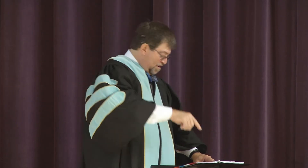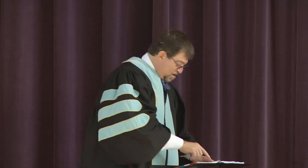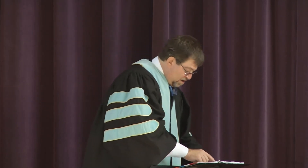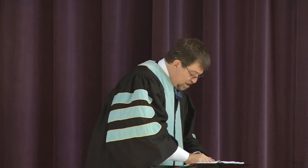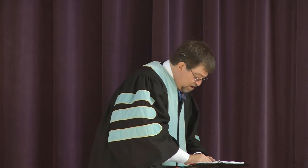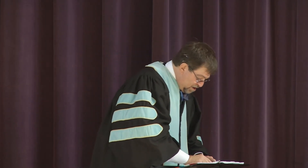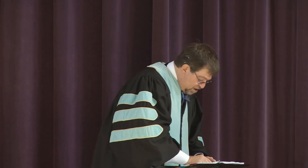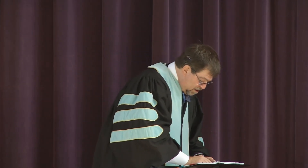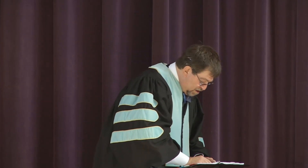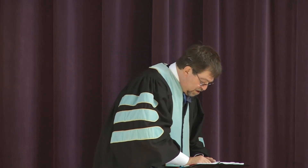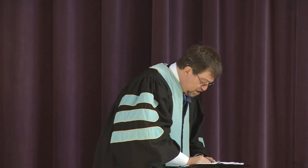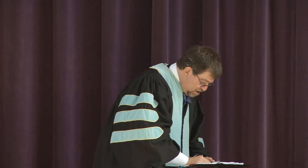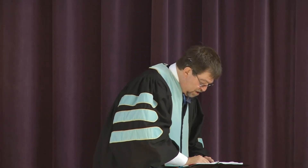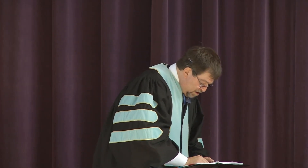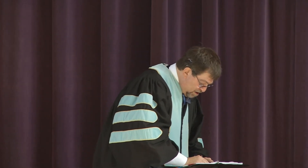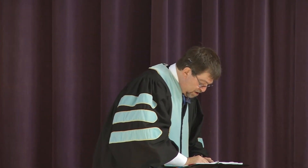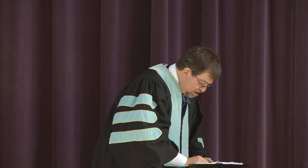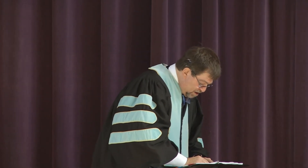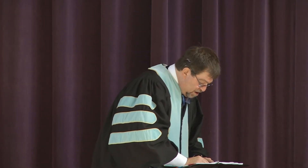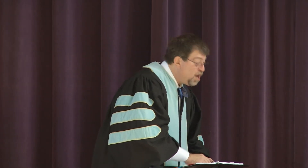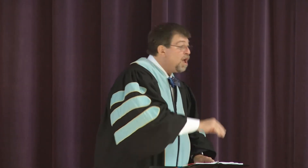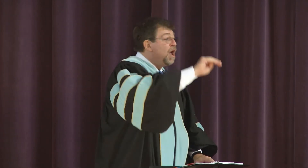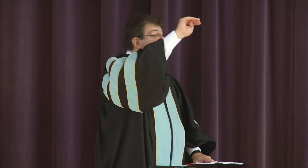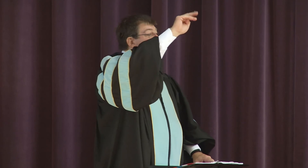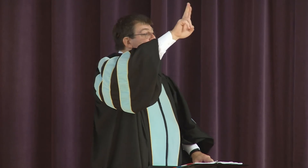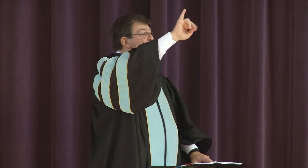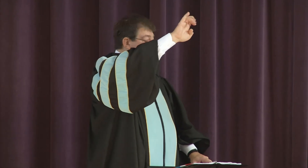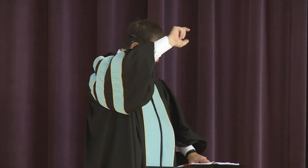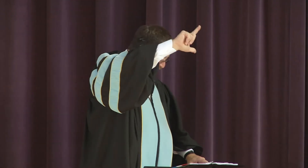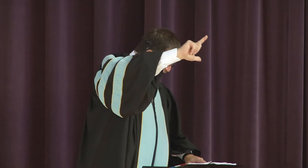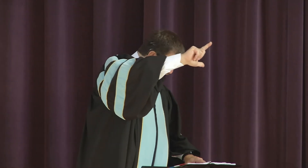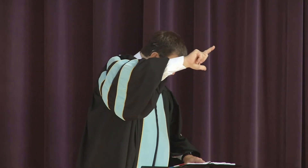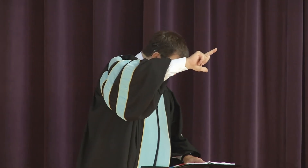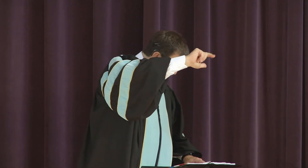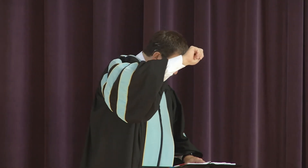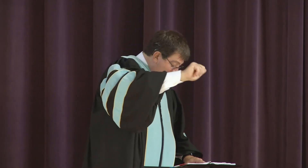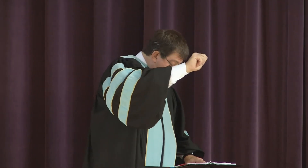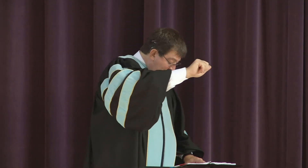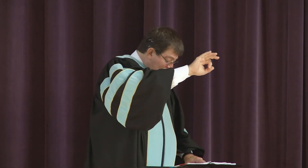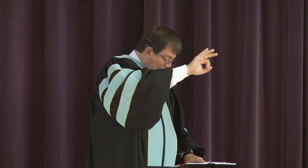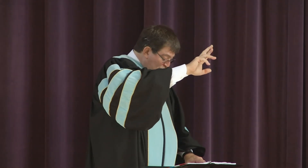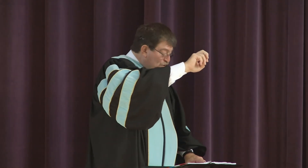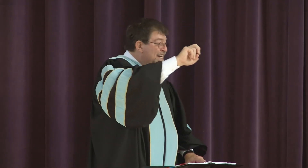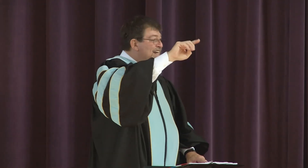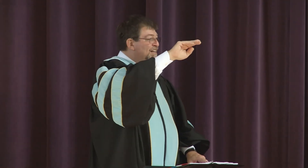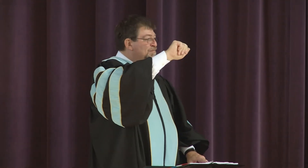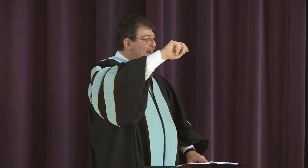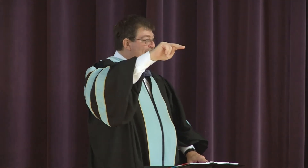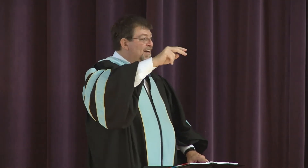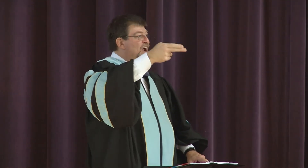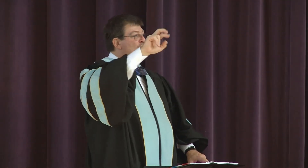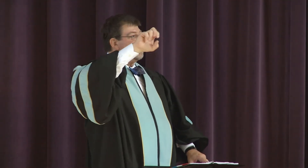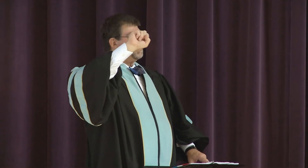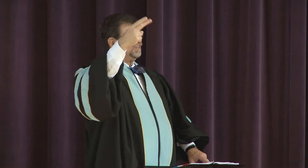Oh, I'm sorry. We have Muriel A. Friedman